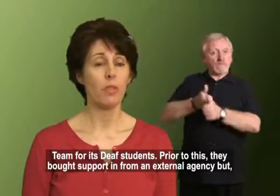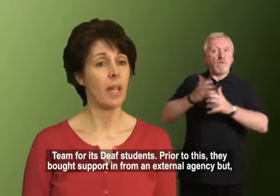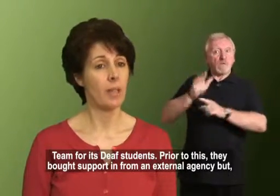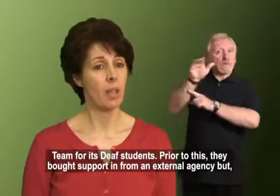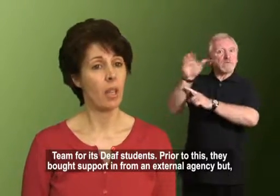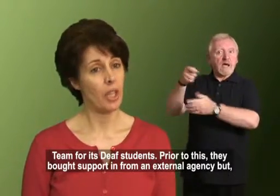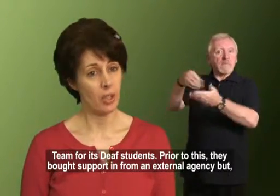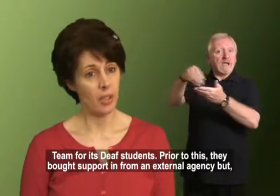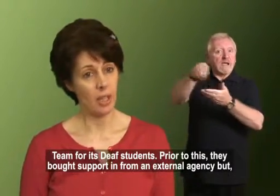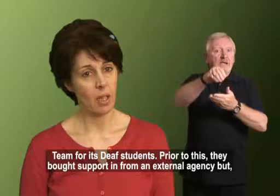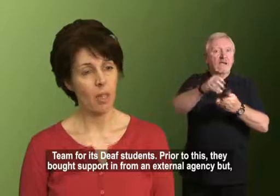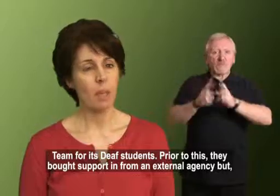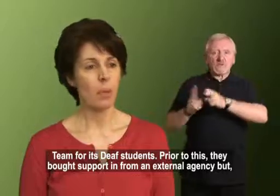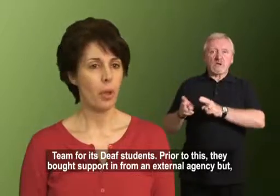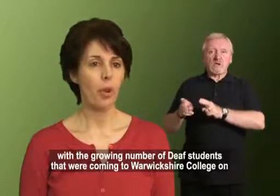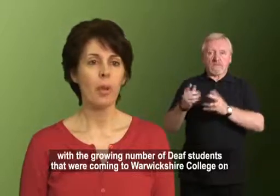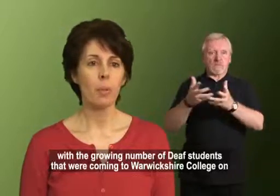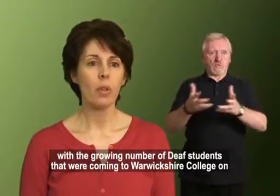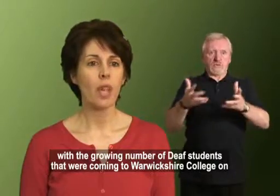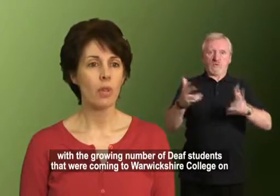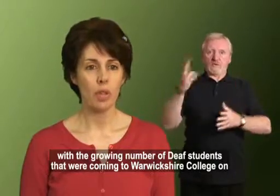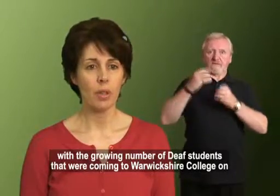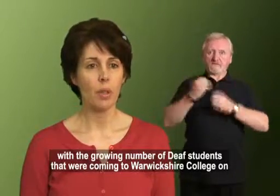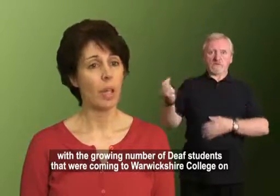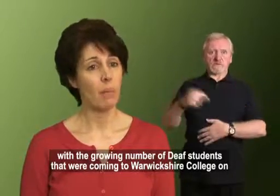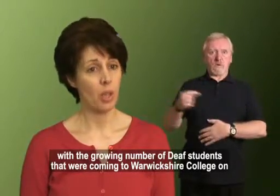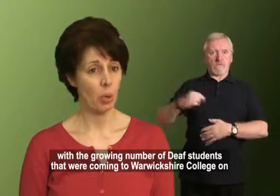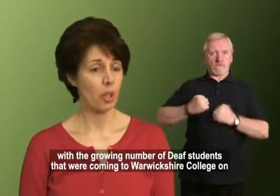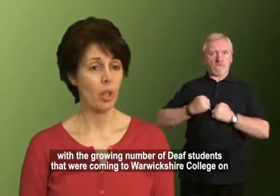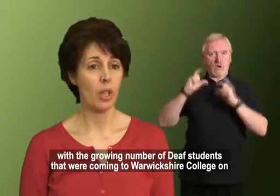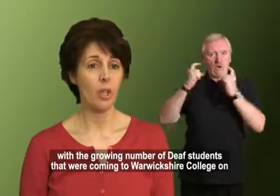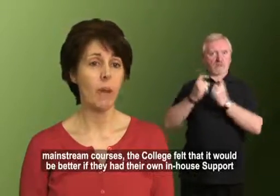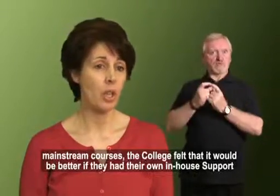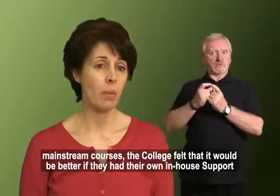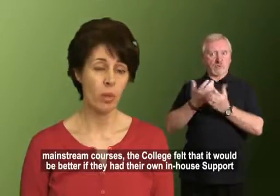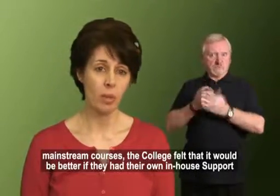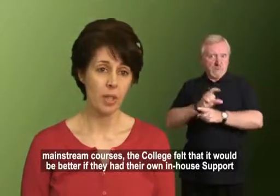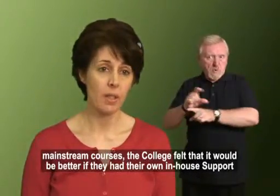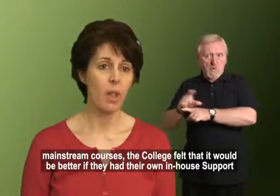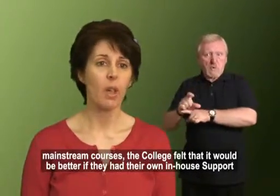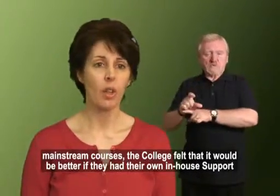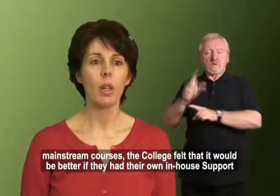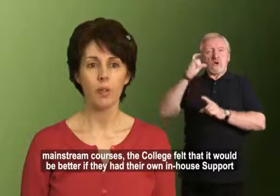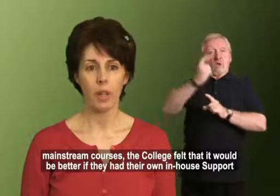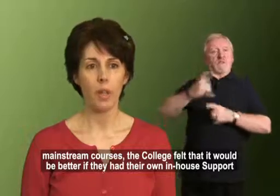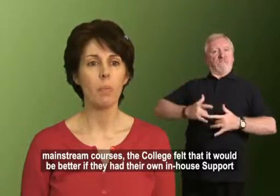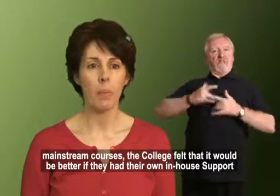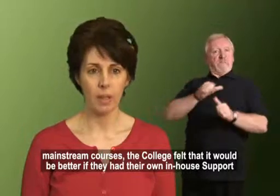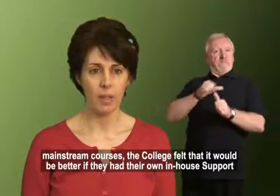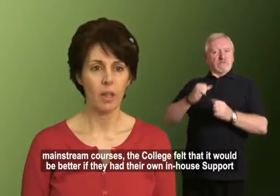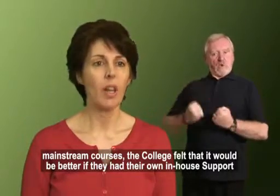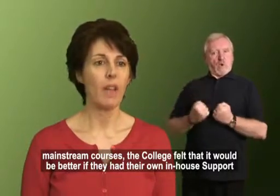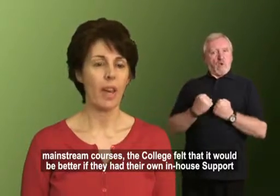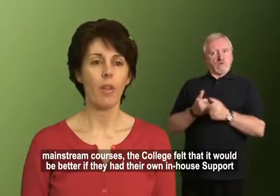support in from an external agency. But with the growing number of deaf students that were coming to Warwickshire College on mainstream courses, the college felt that it